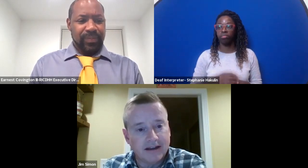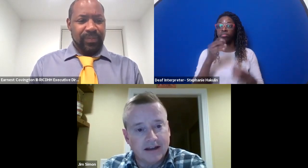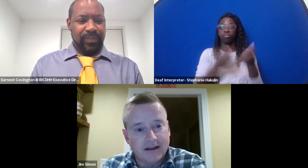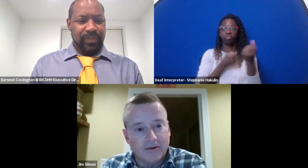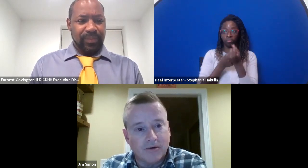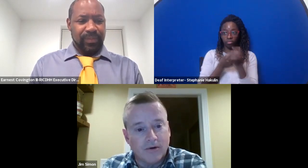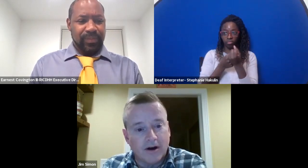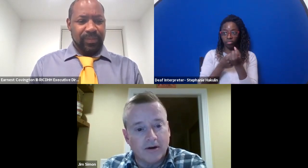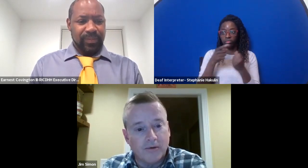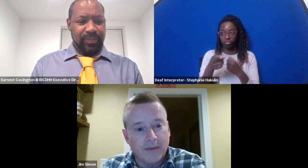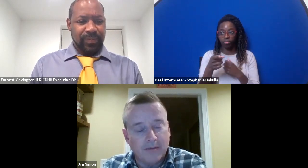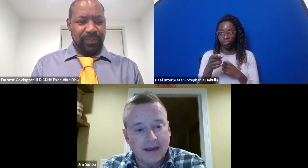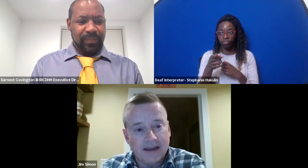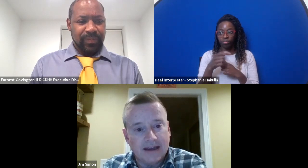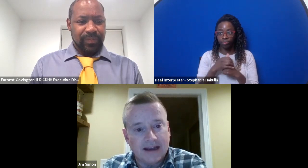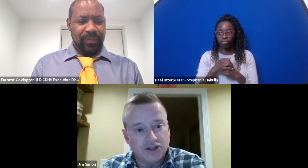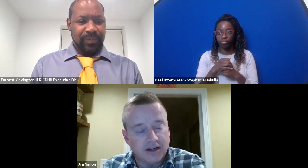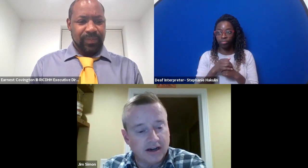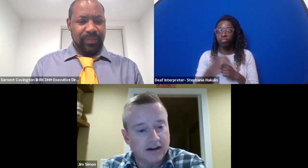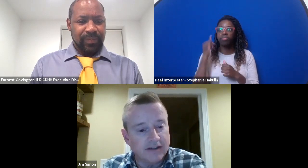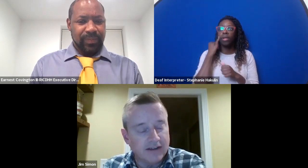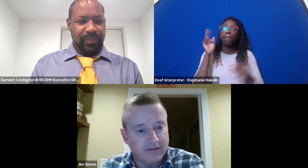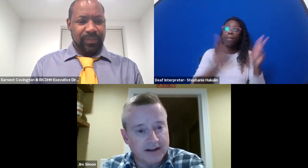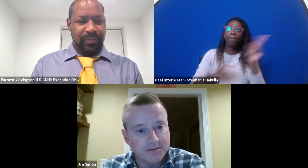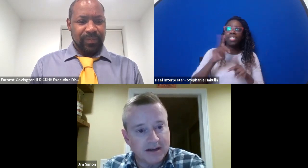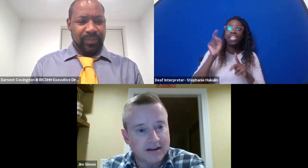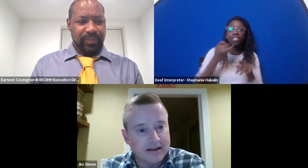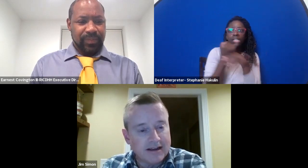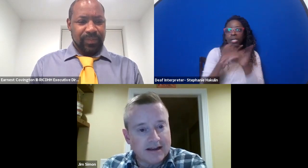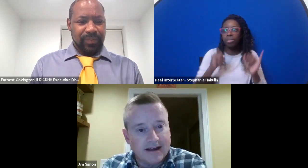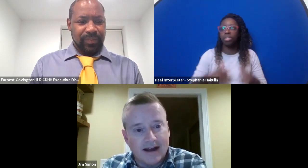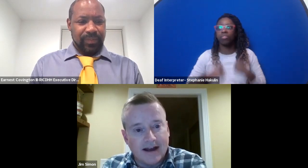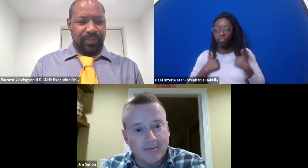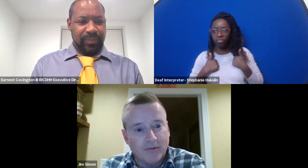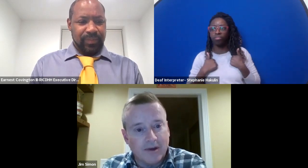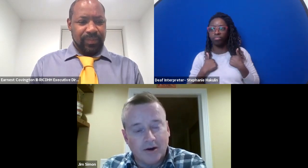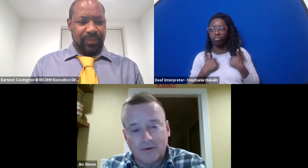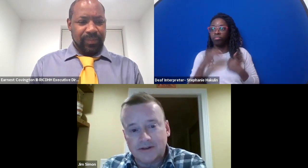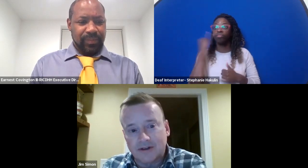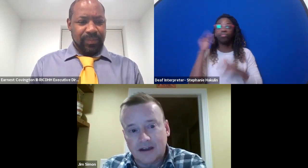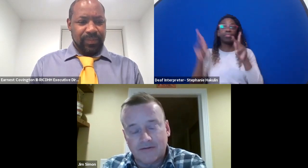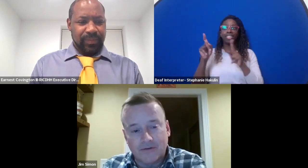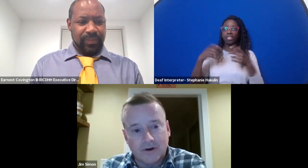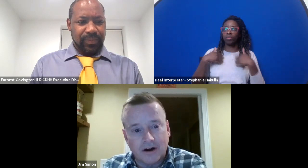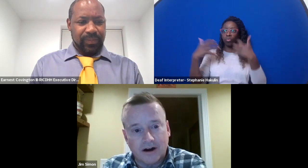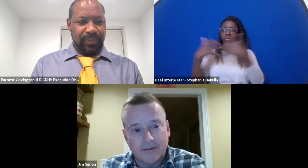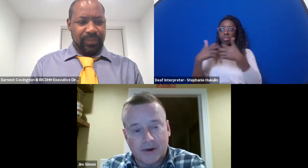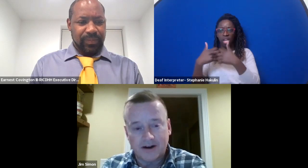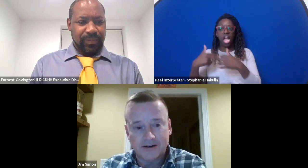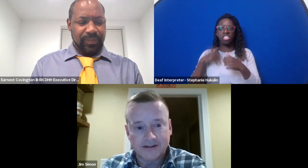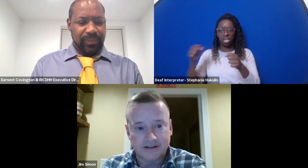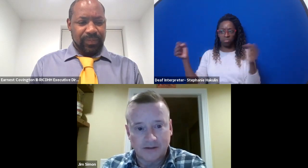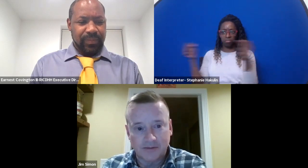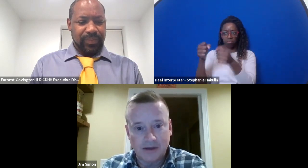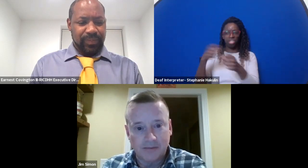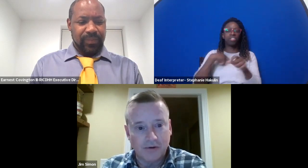living or who may be in a shared living arrangement. We are always looking for